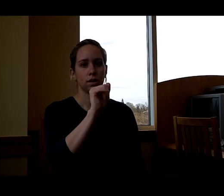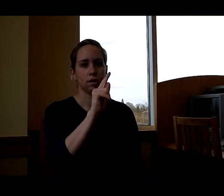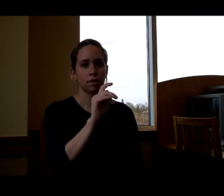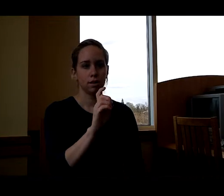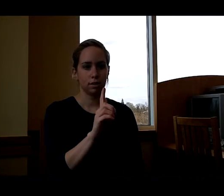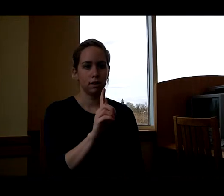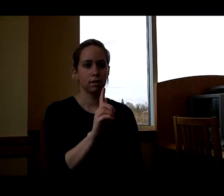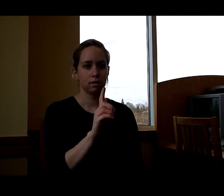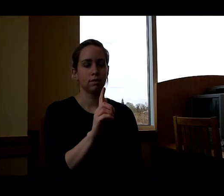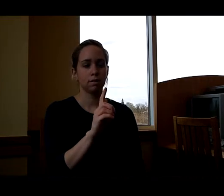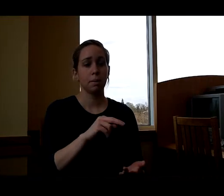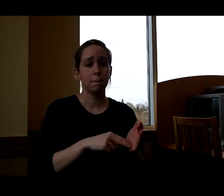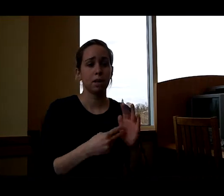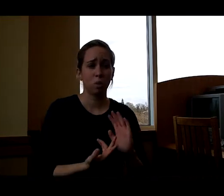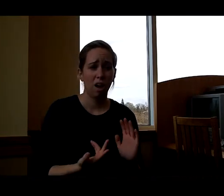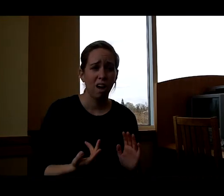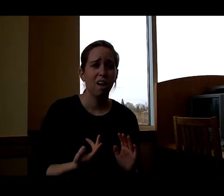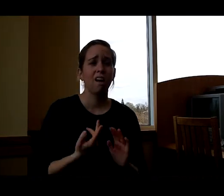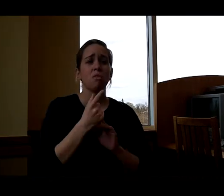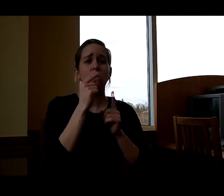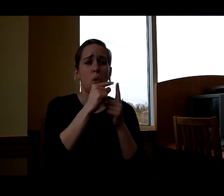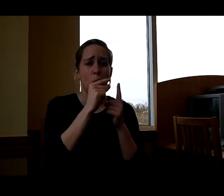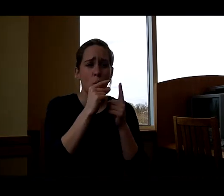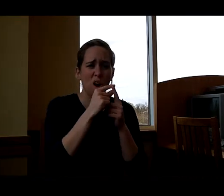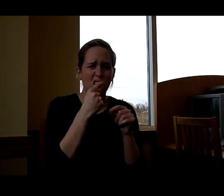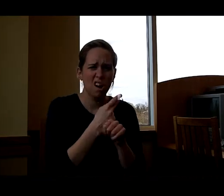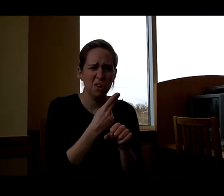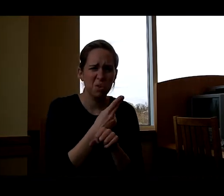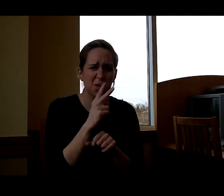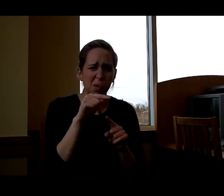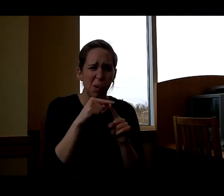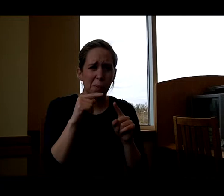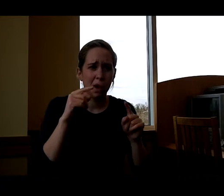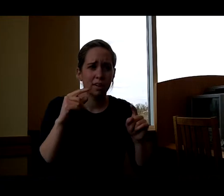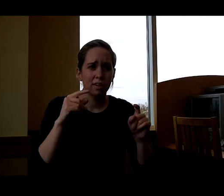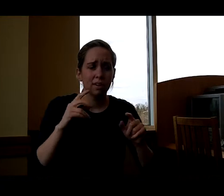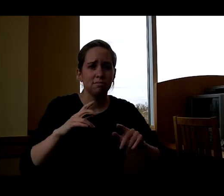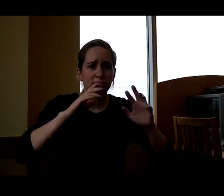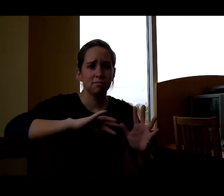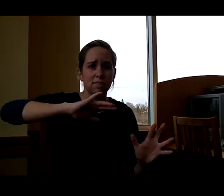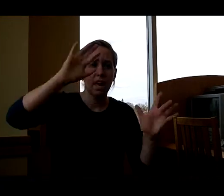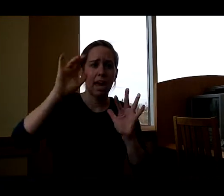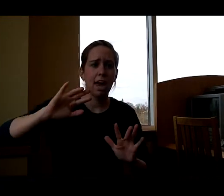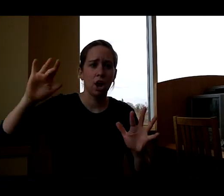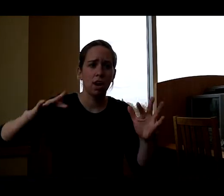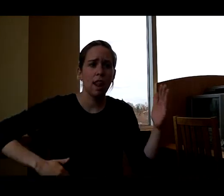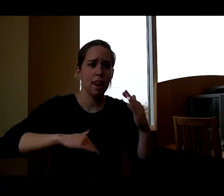Term used to describe the air when it is at the limit for the amount of water vapor that it can hold.